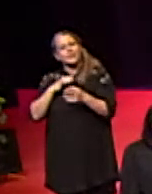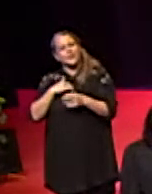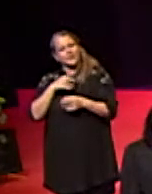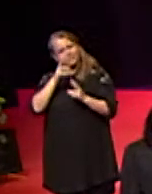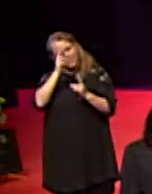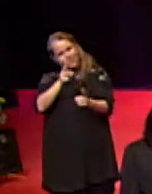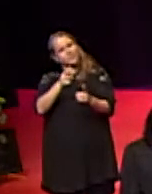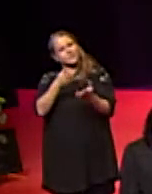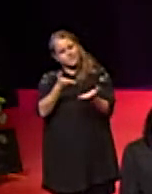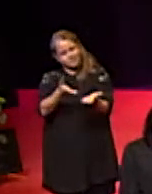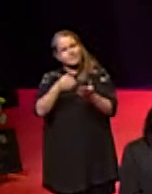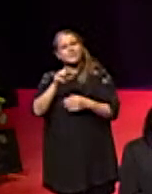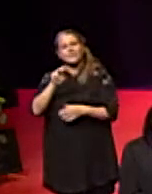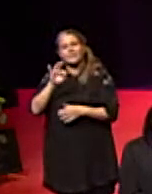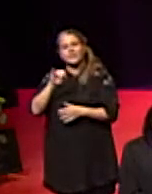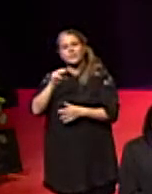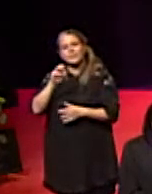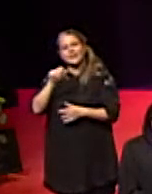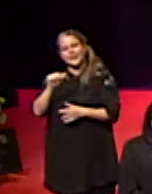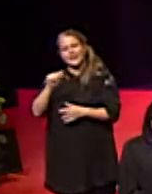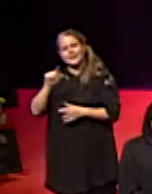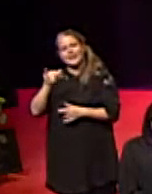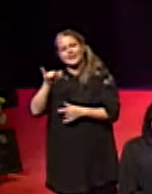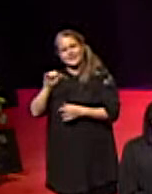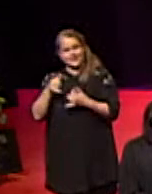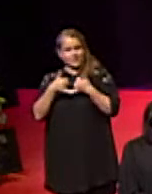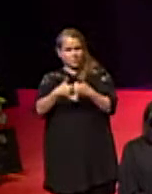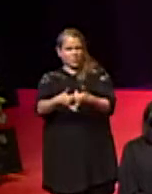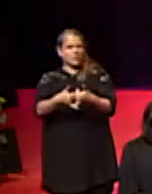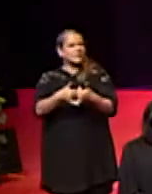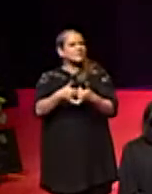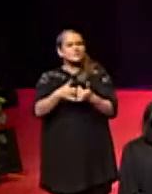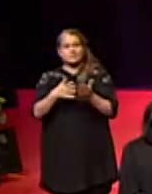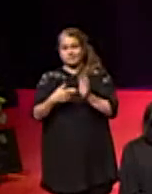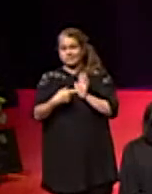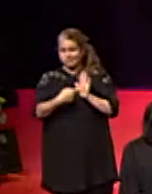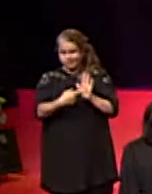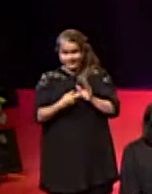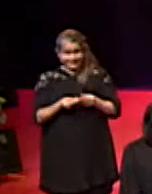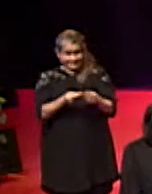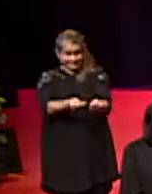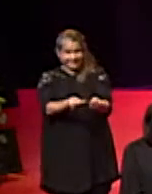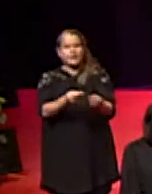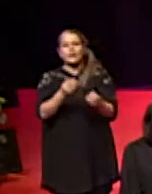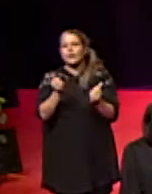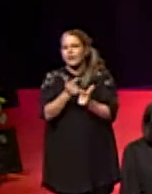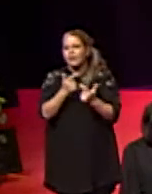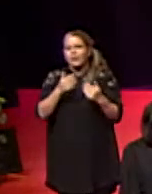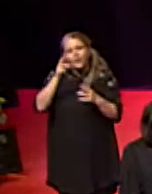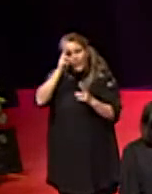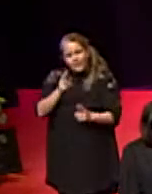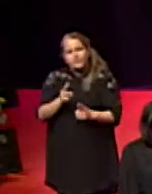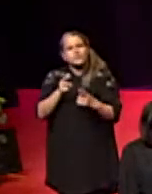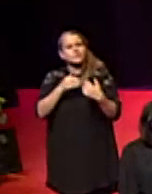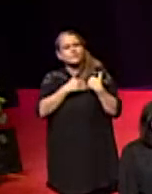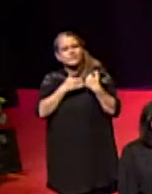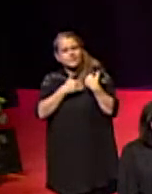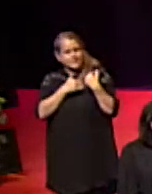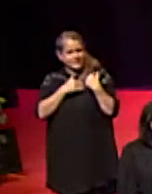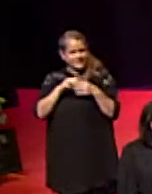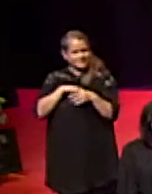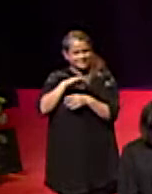Philomena Tassi the award of Distinguished Fellow Mohawk College with all of the honors, privileges, and responsibilities pertaining thereto.